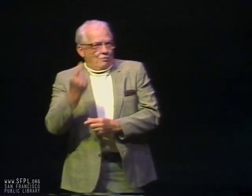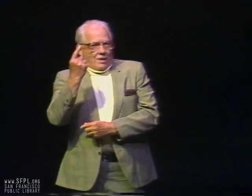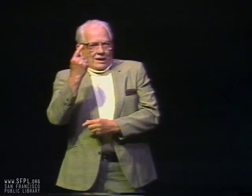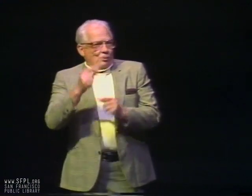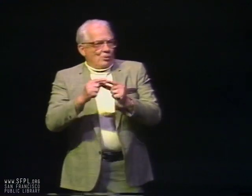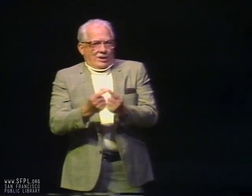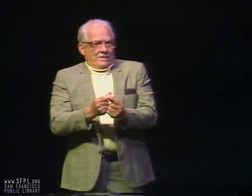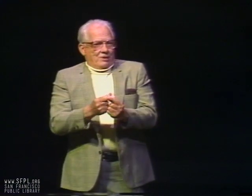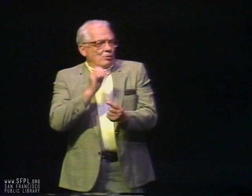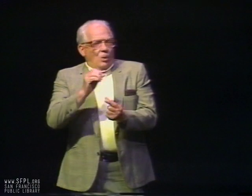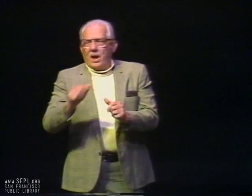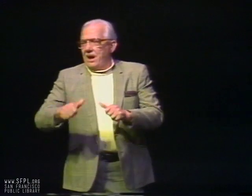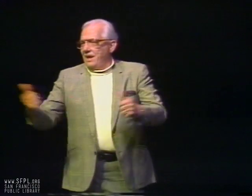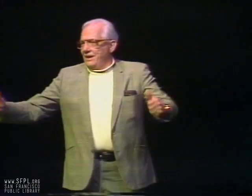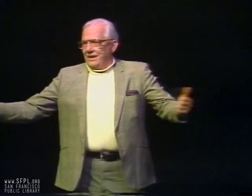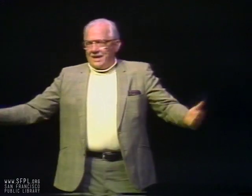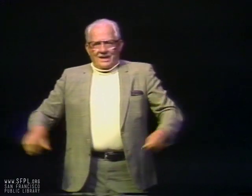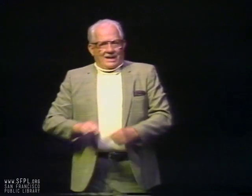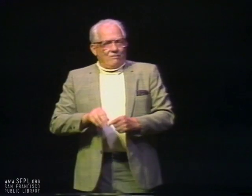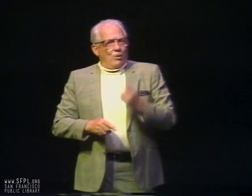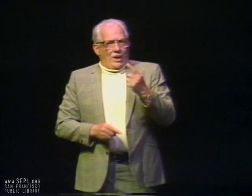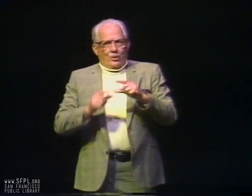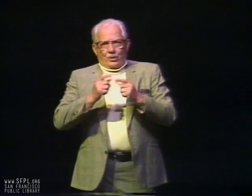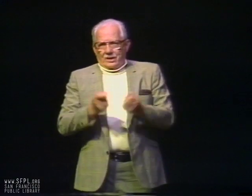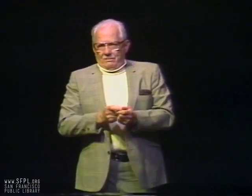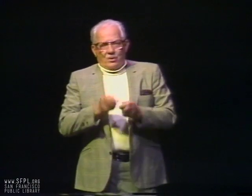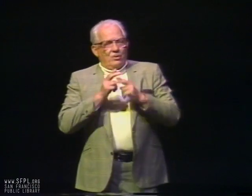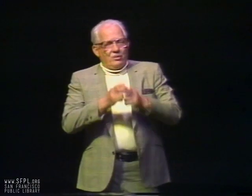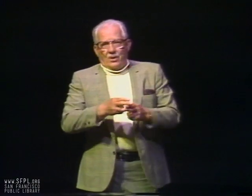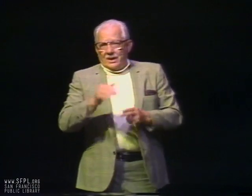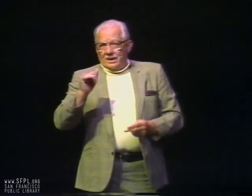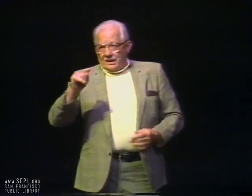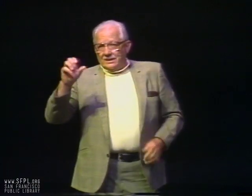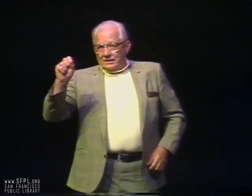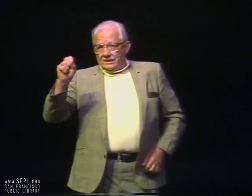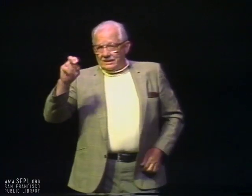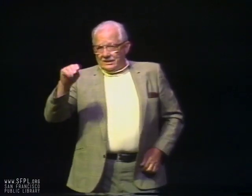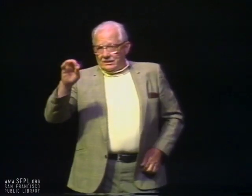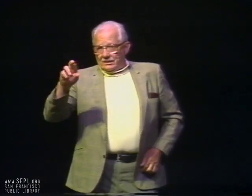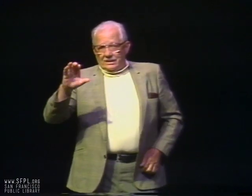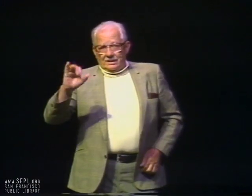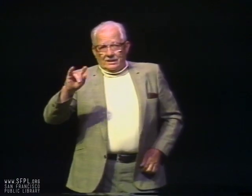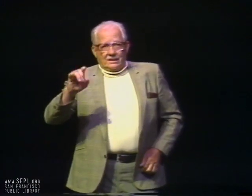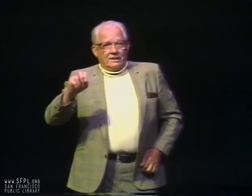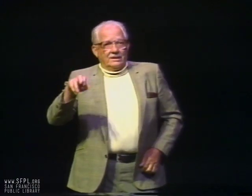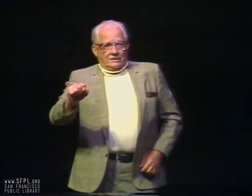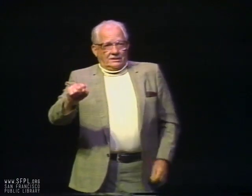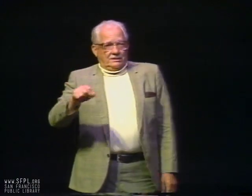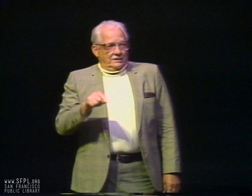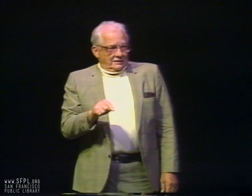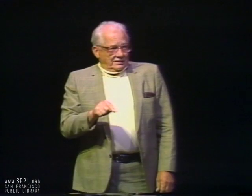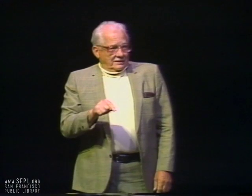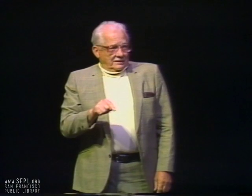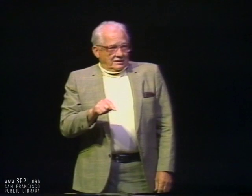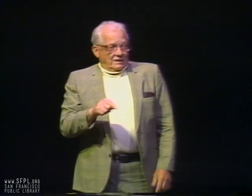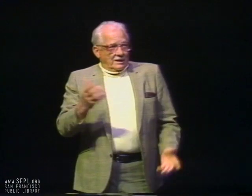We'll all be under this group's banner because we'll all be senior citizens. You